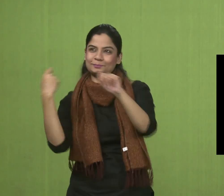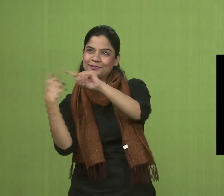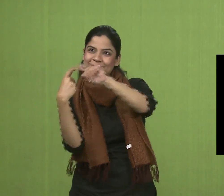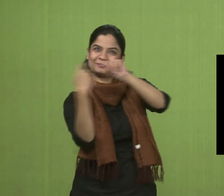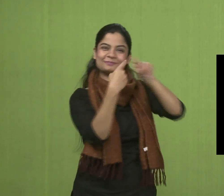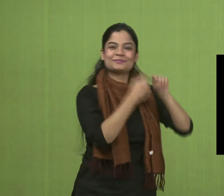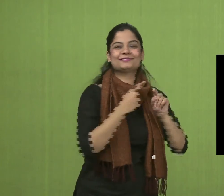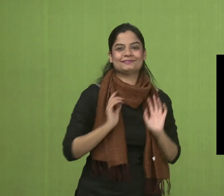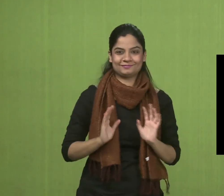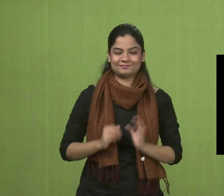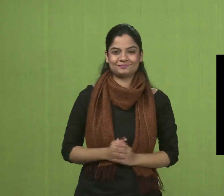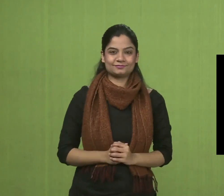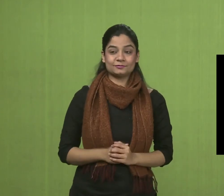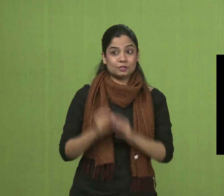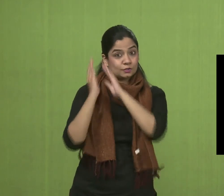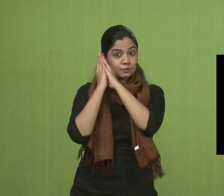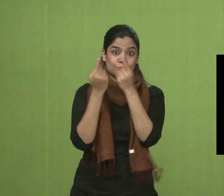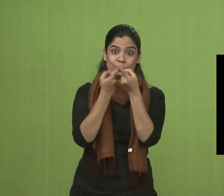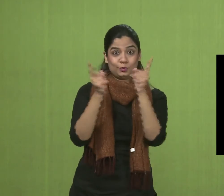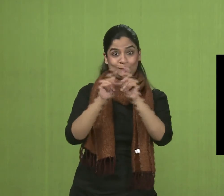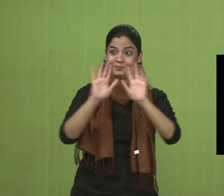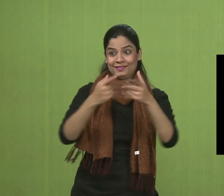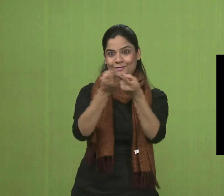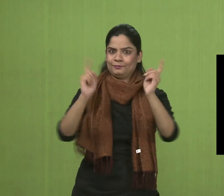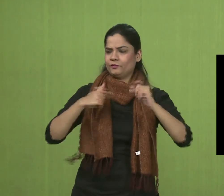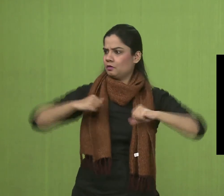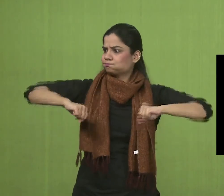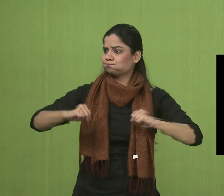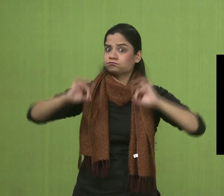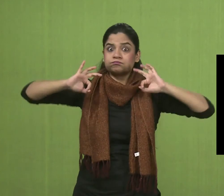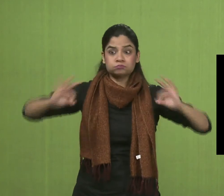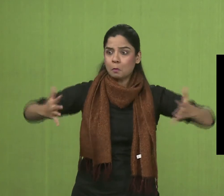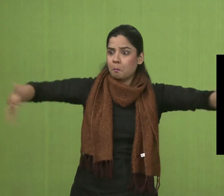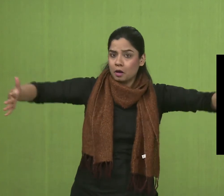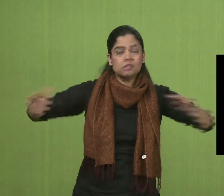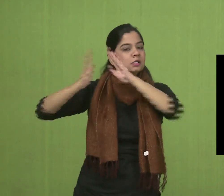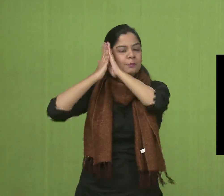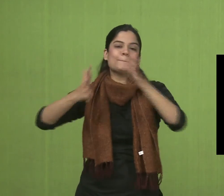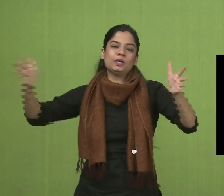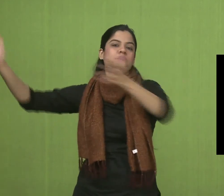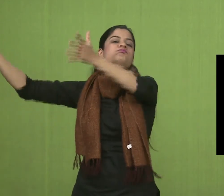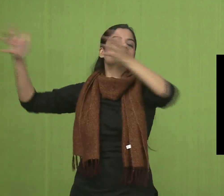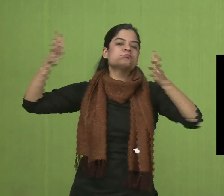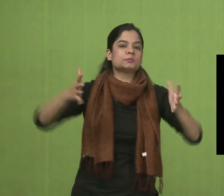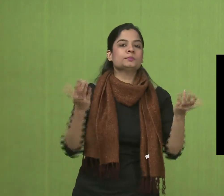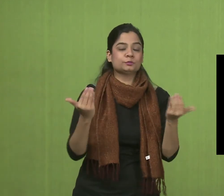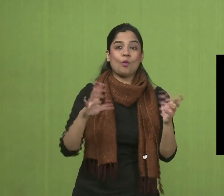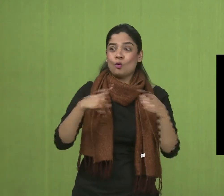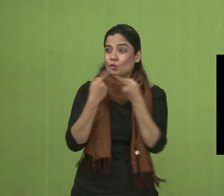discuss that. So if the room is big, it's wise to have wiser furniture. If